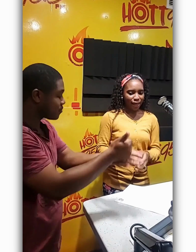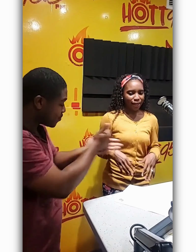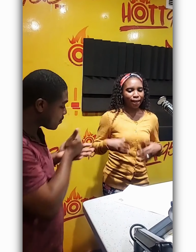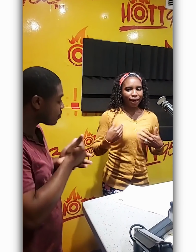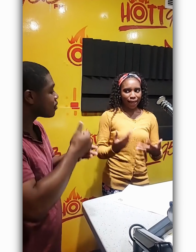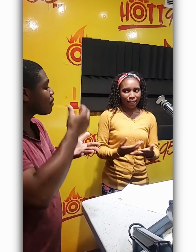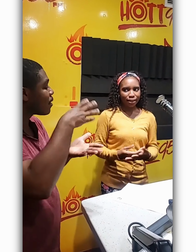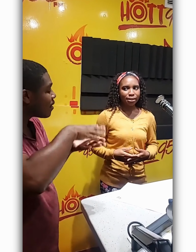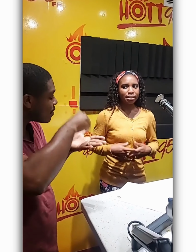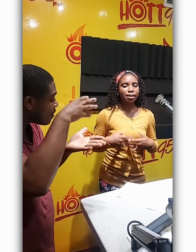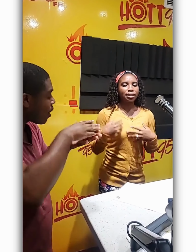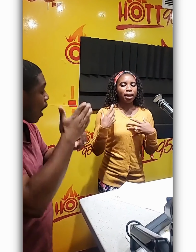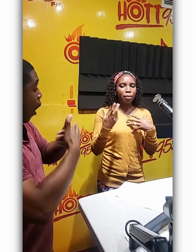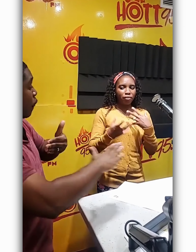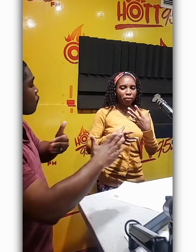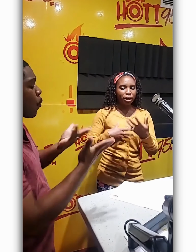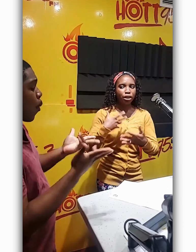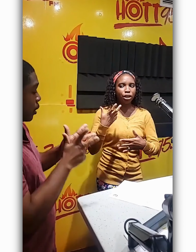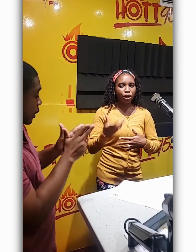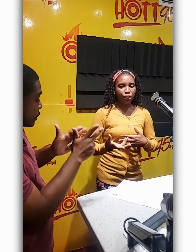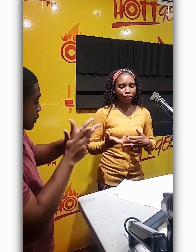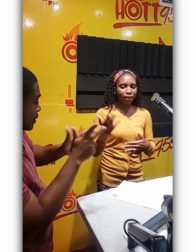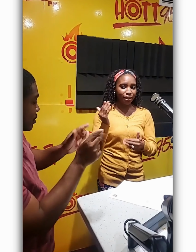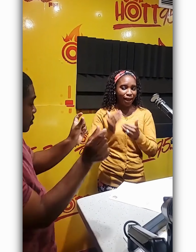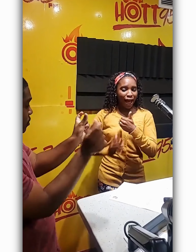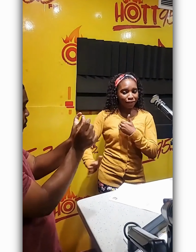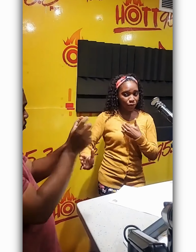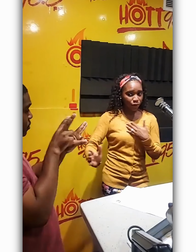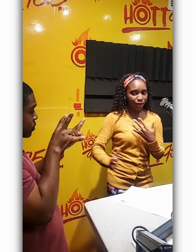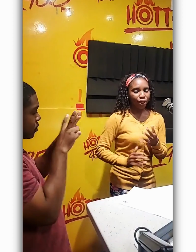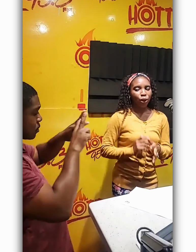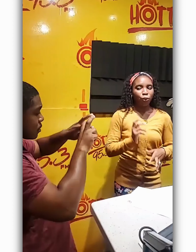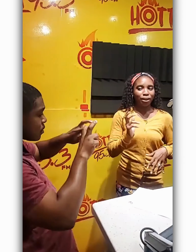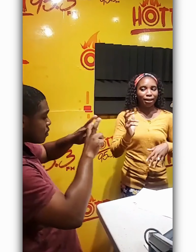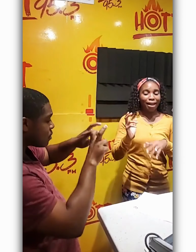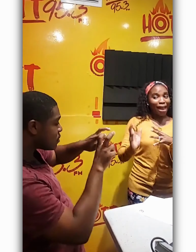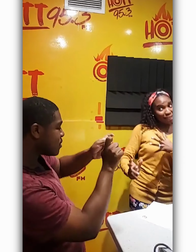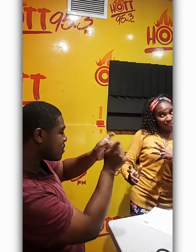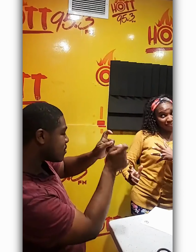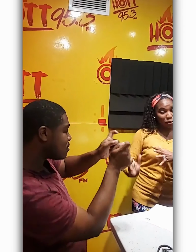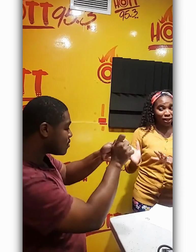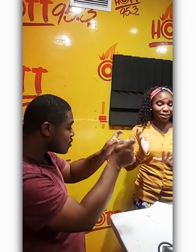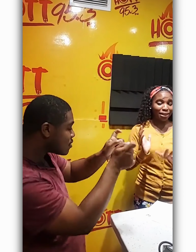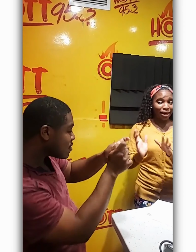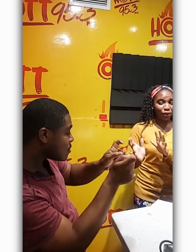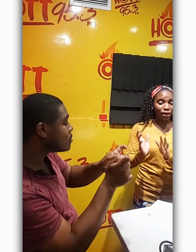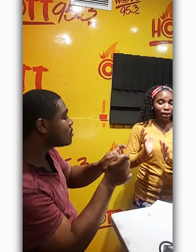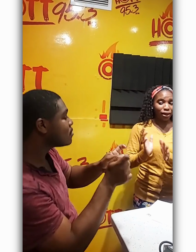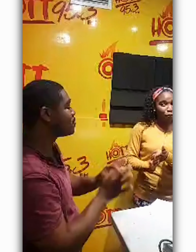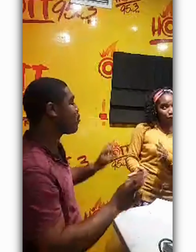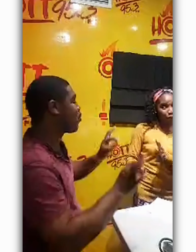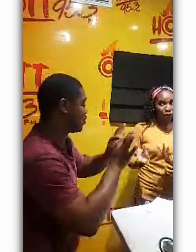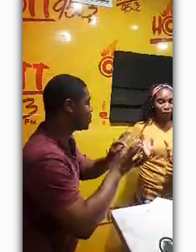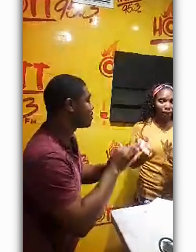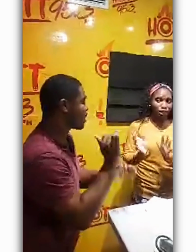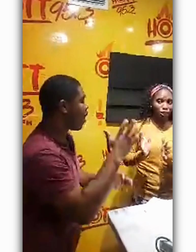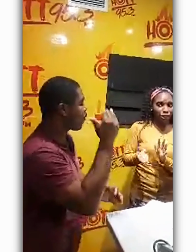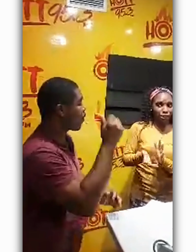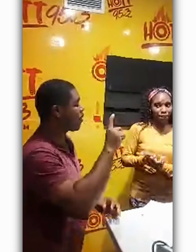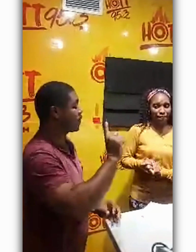and again You like to that? help everybody to learn. And then afterward, we did editing, putting it together on the computer and making changes to the